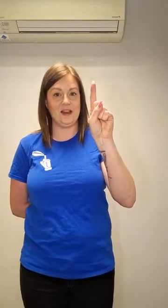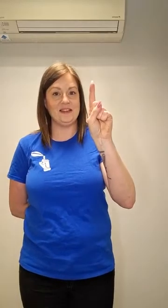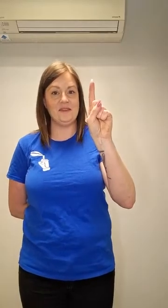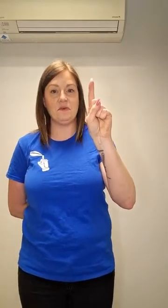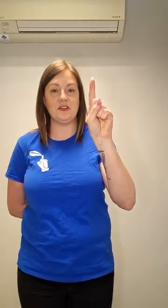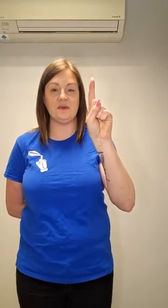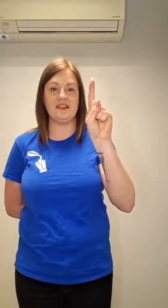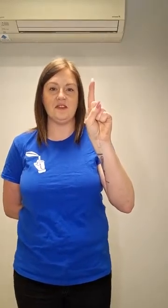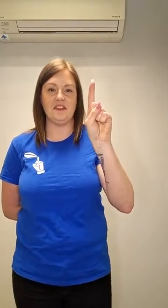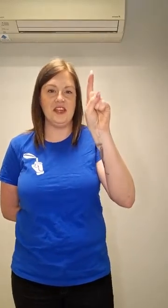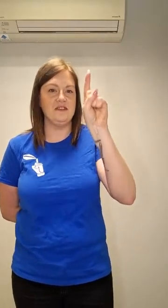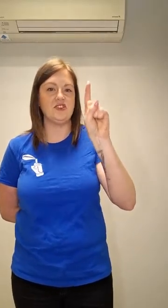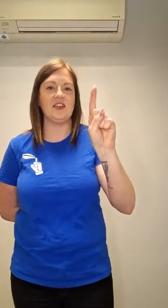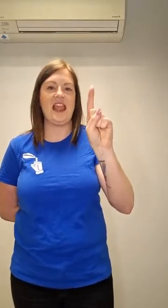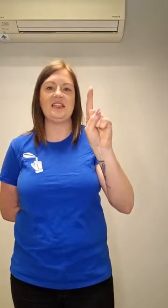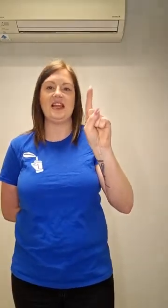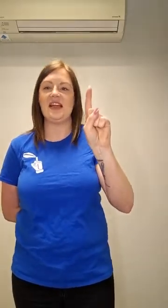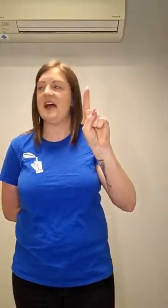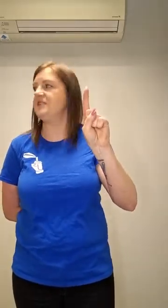Nice and simple, does what it says on the tin, just an index hand.